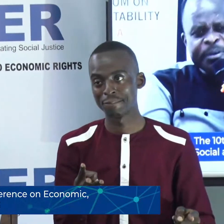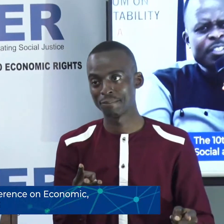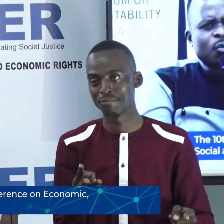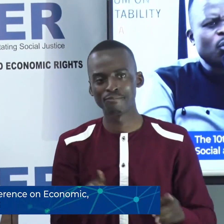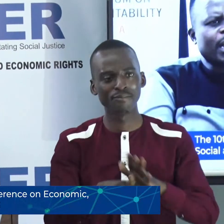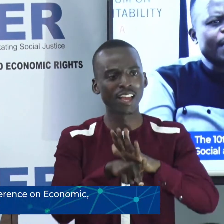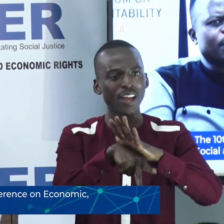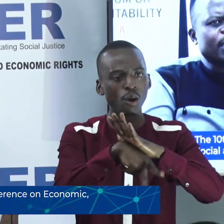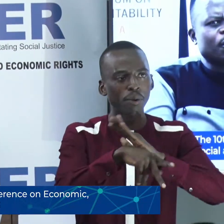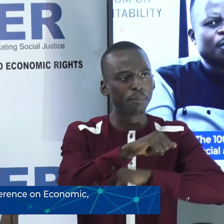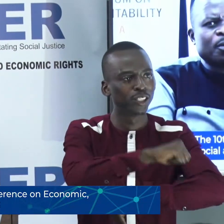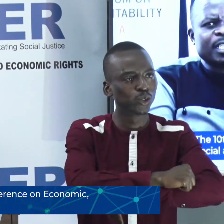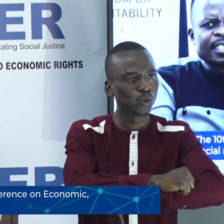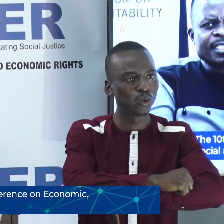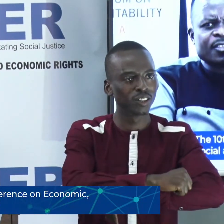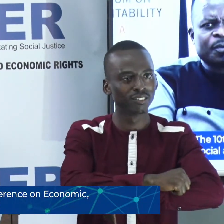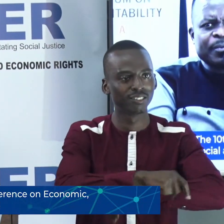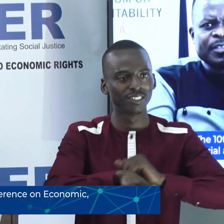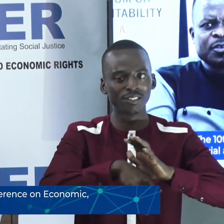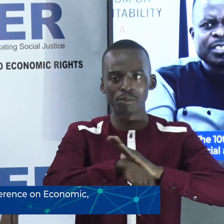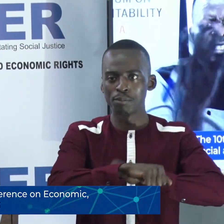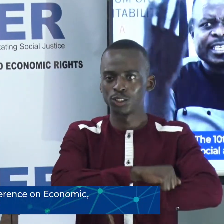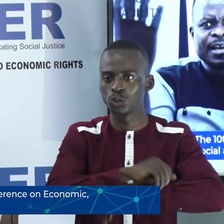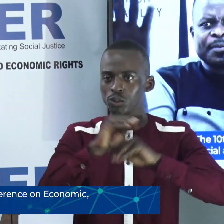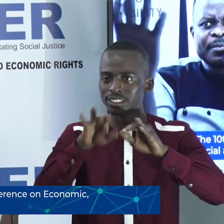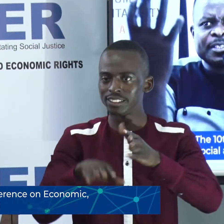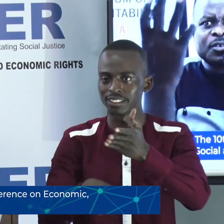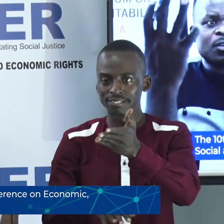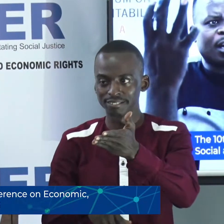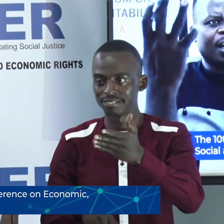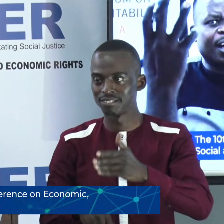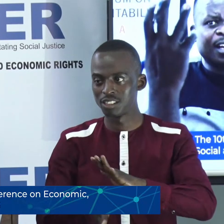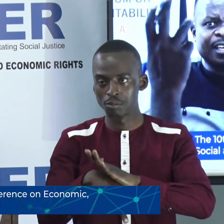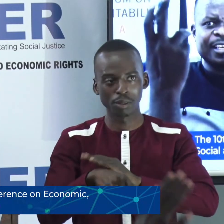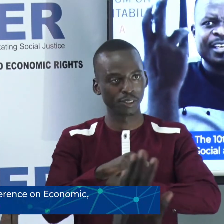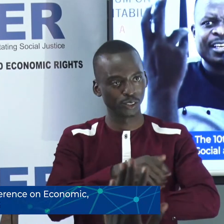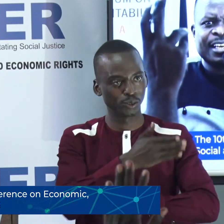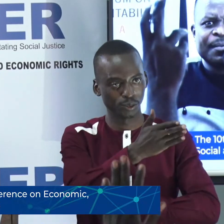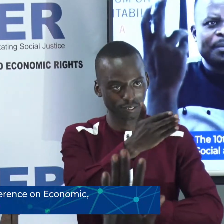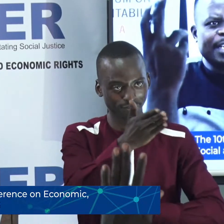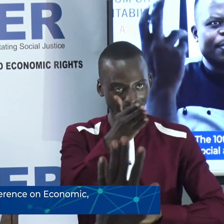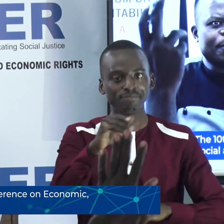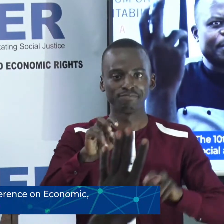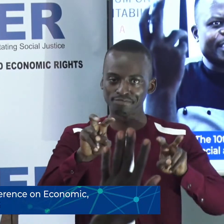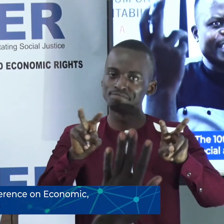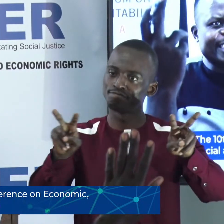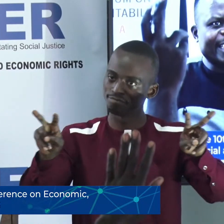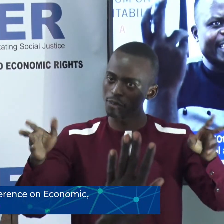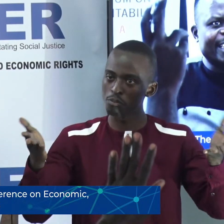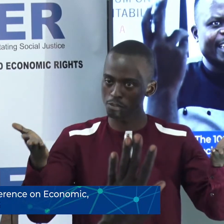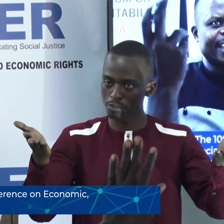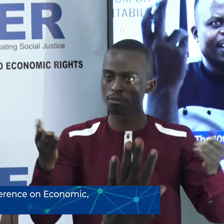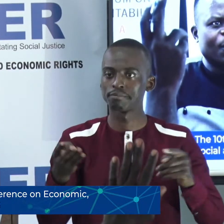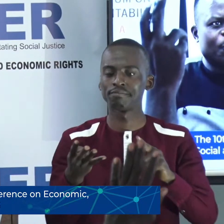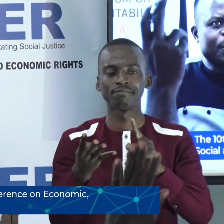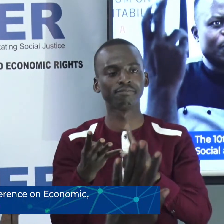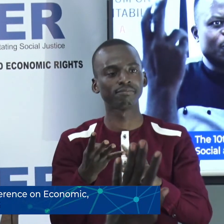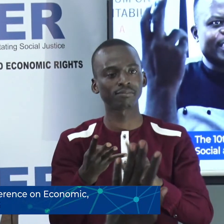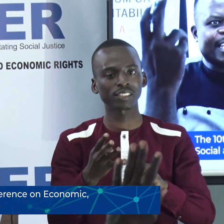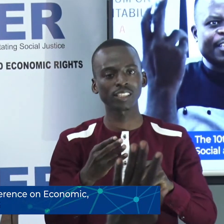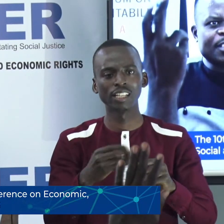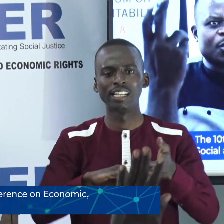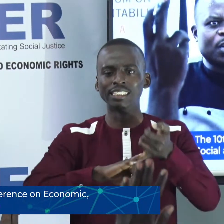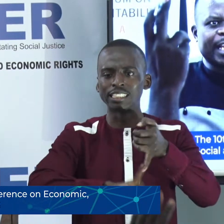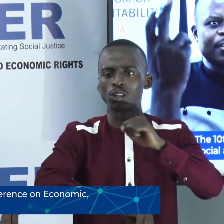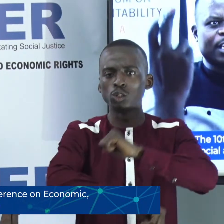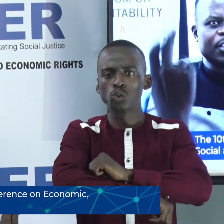Primary school education promoters, your primary school teacher, primary school, ably represented. Very good.